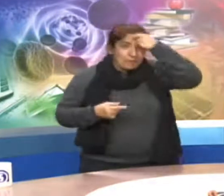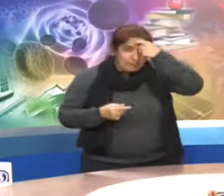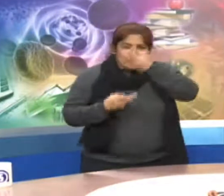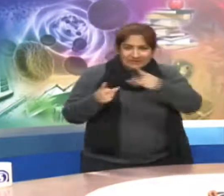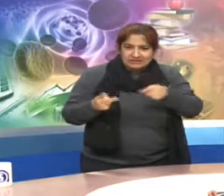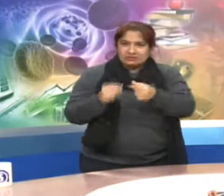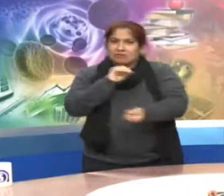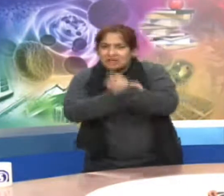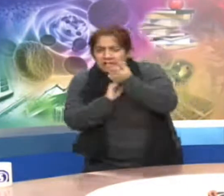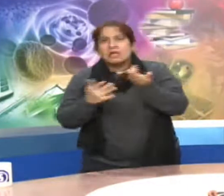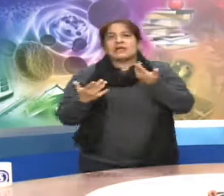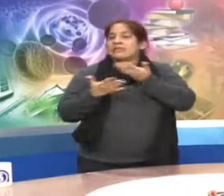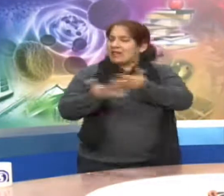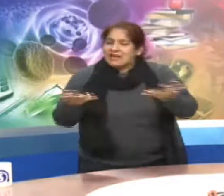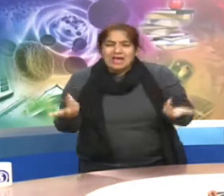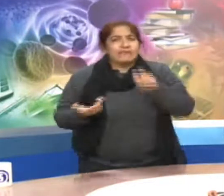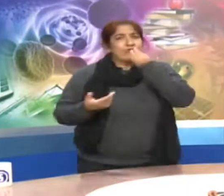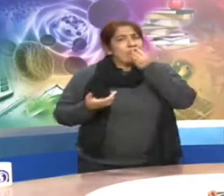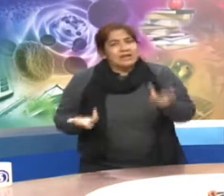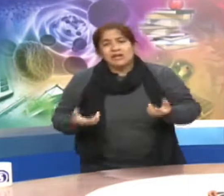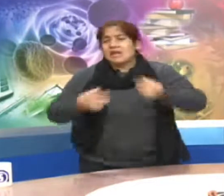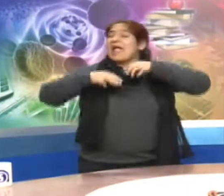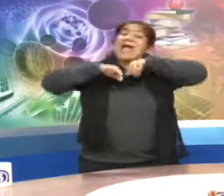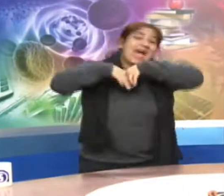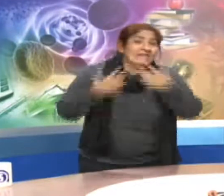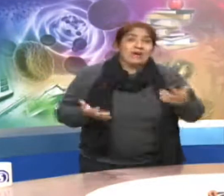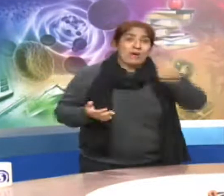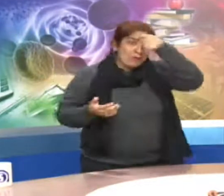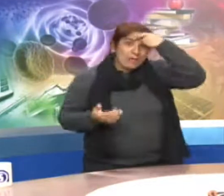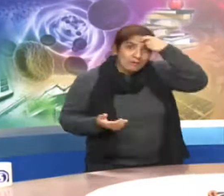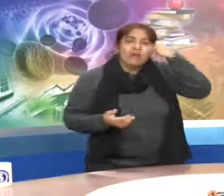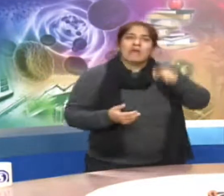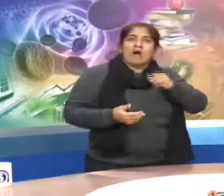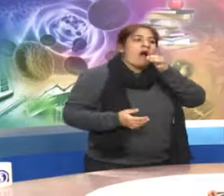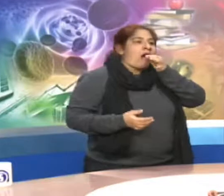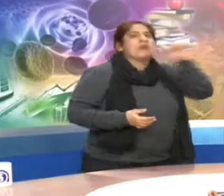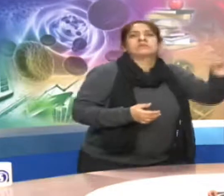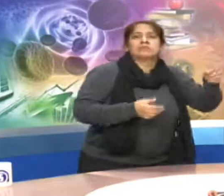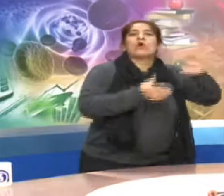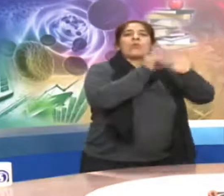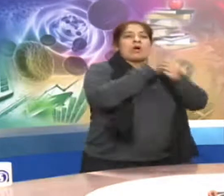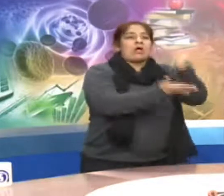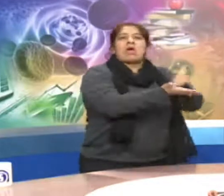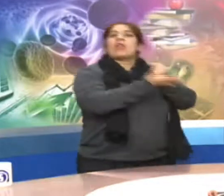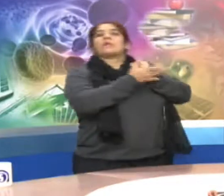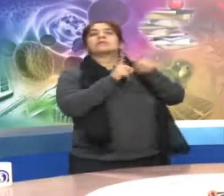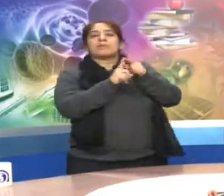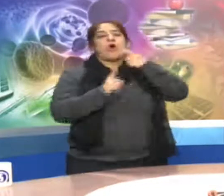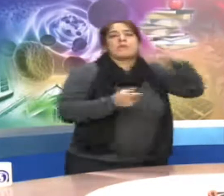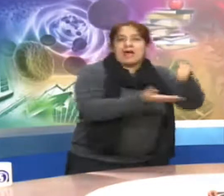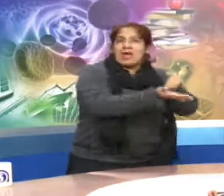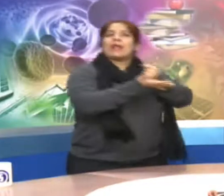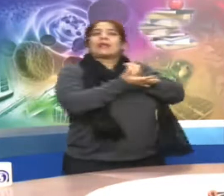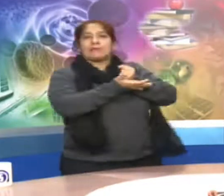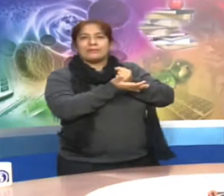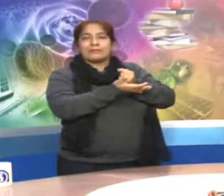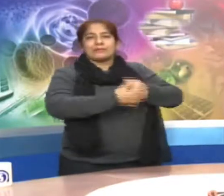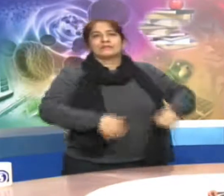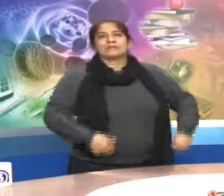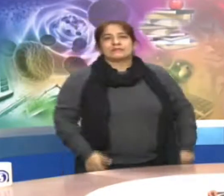to help the consumer for their protection, education, awareness, their rights and their